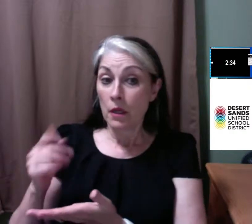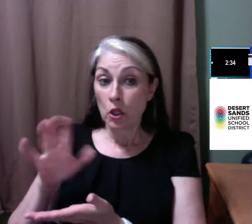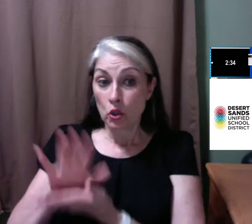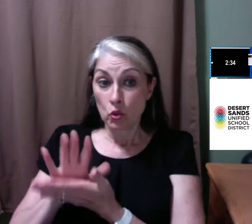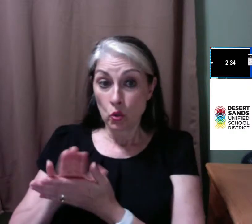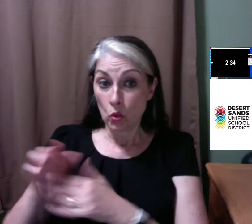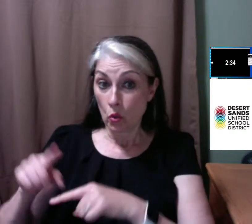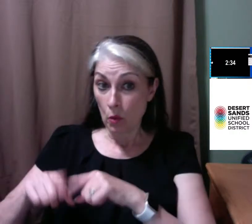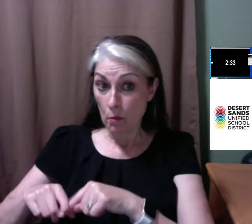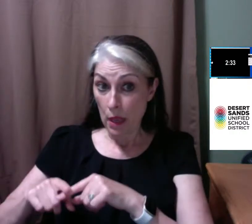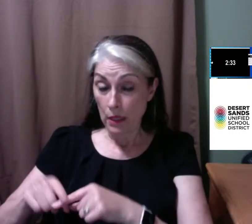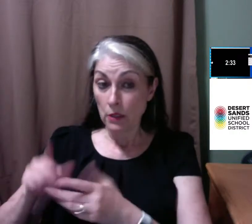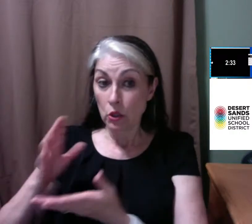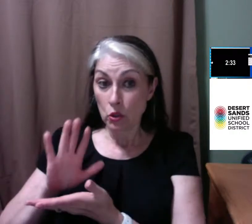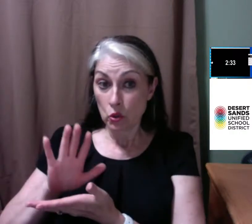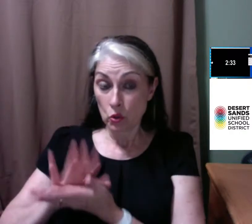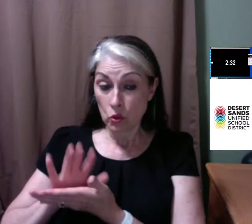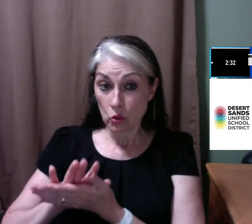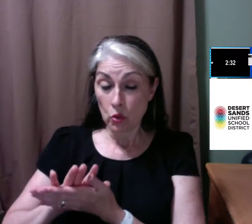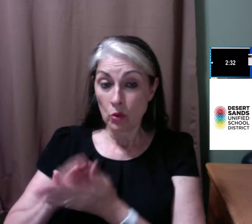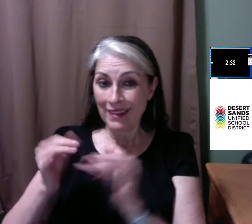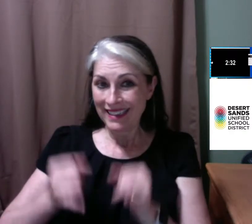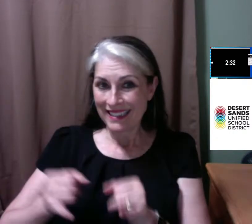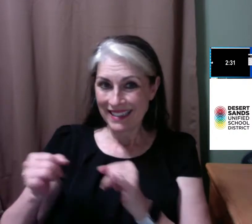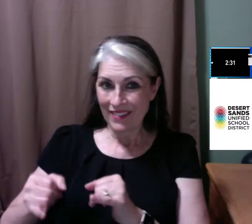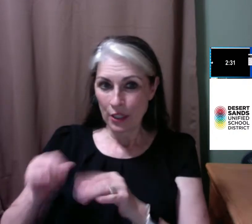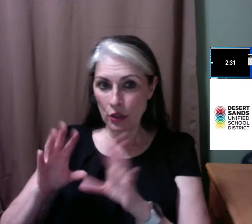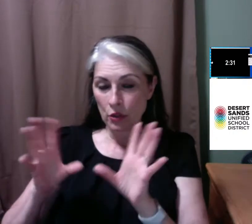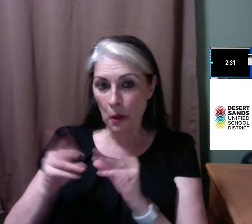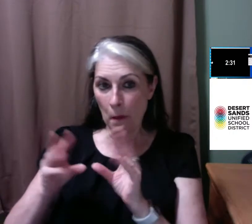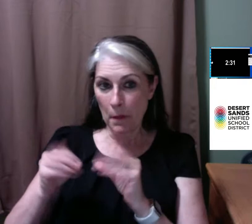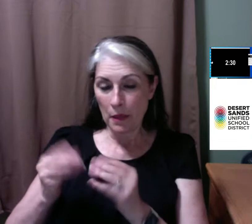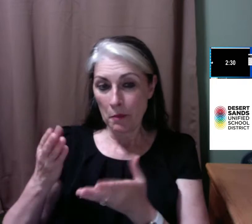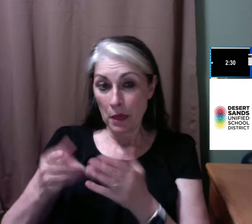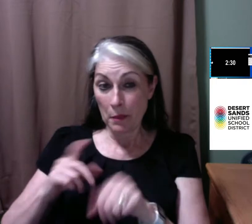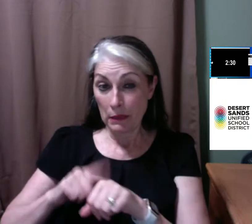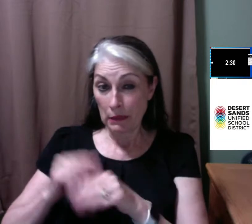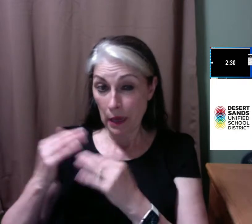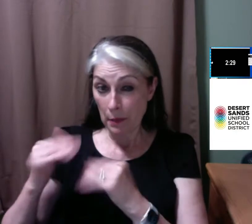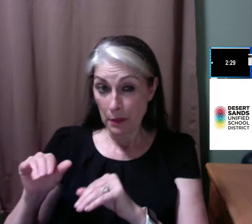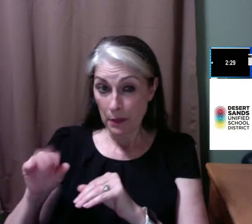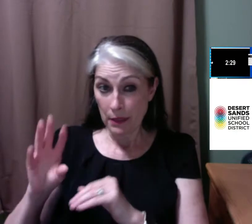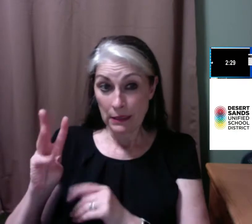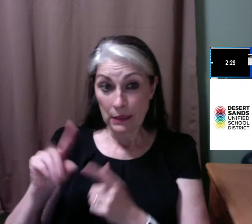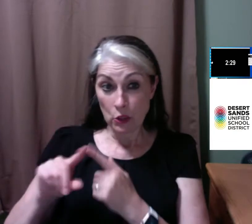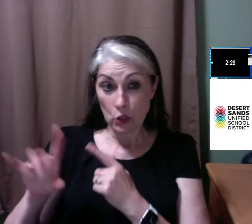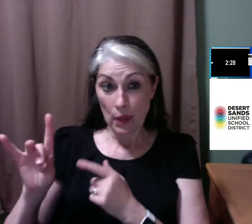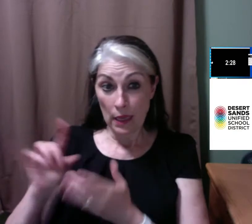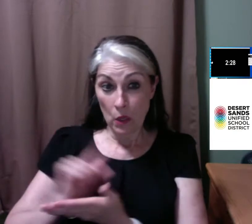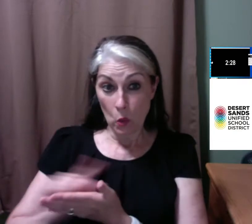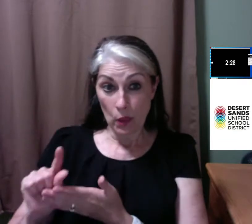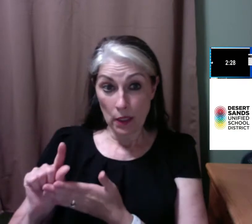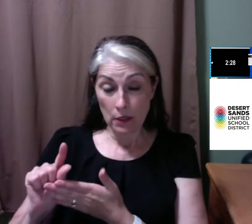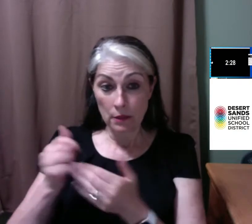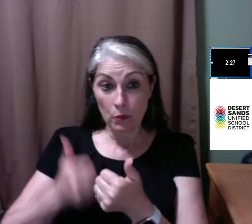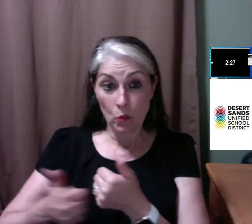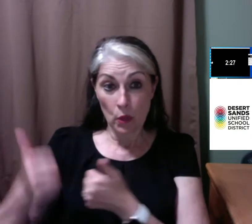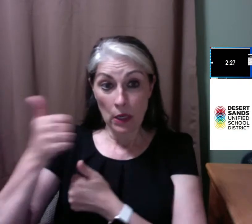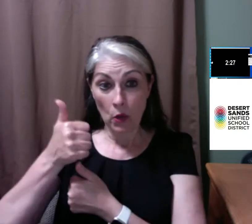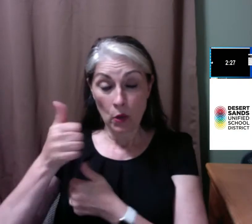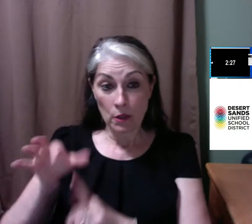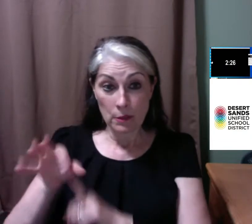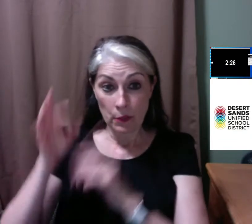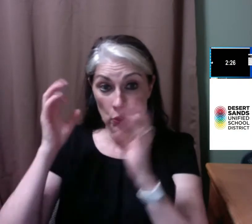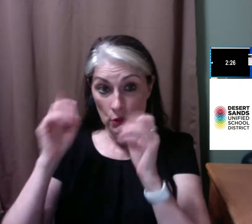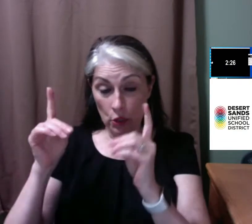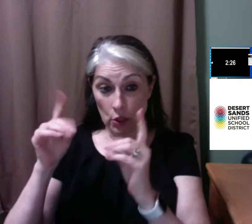School-based mental health therapists also provide individual sessions, but their sessions may be time limited to 6 to 8 weeks. Their priority is special